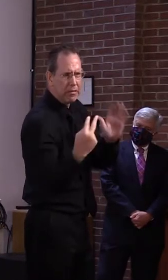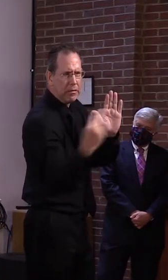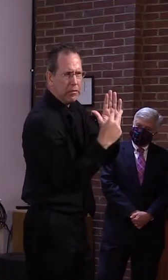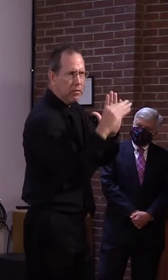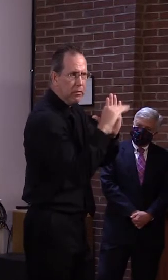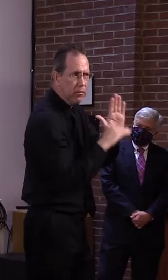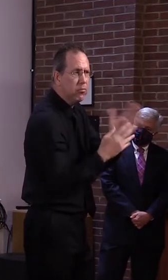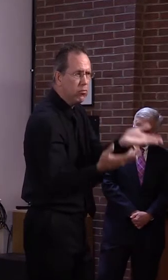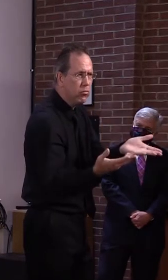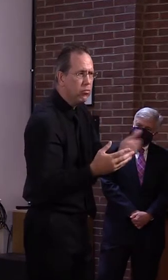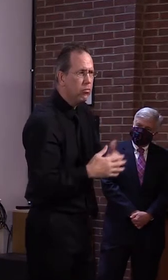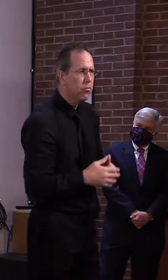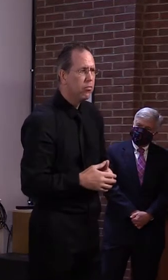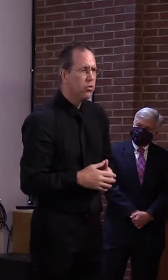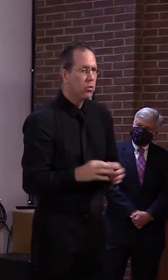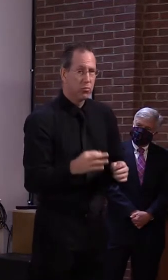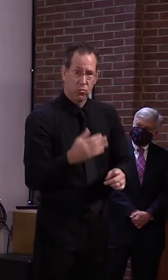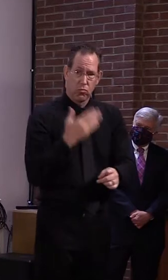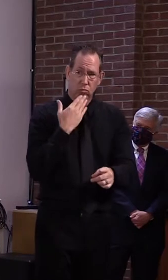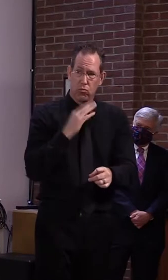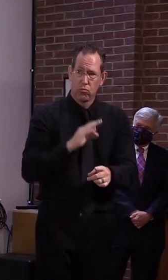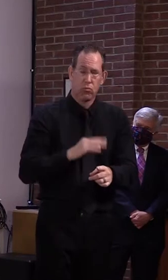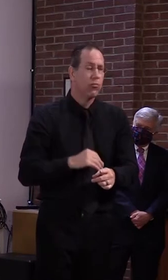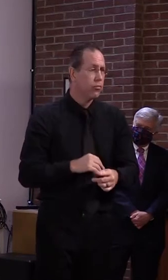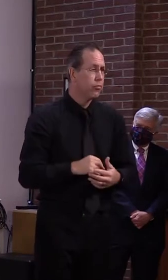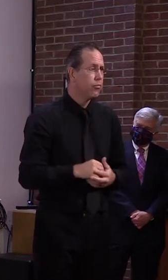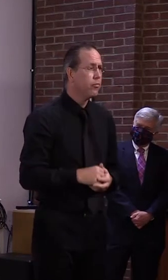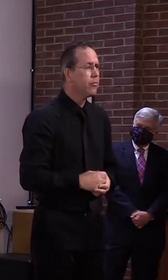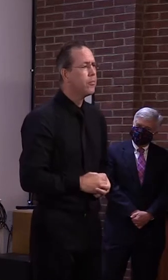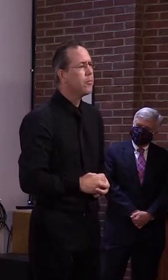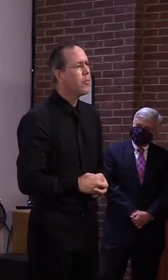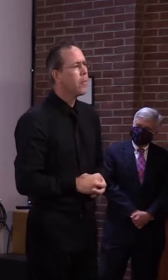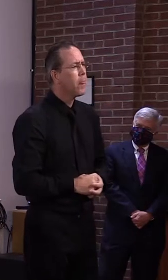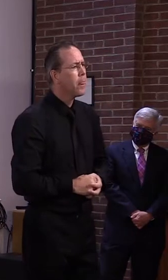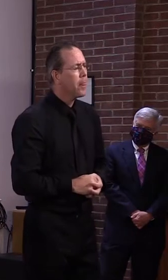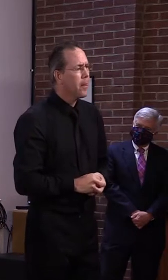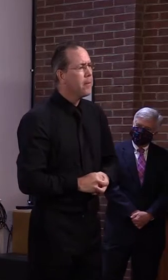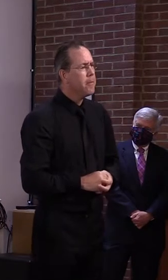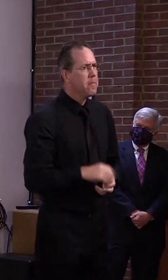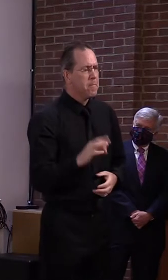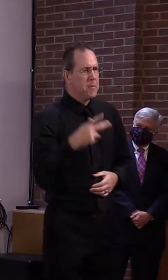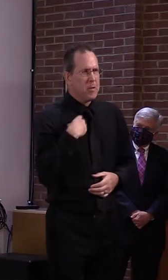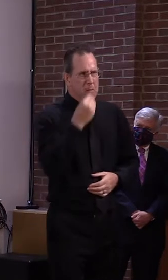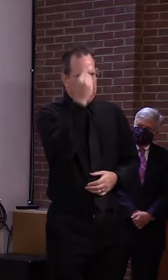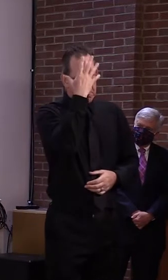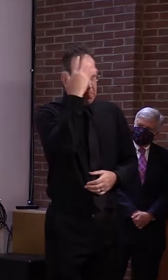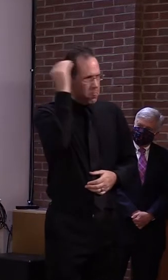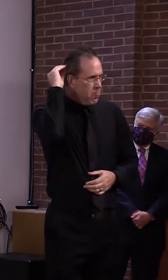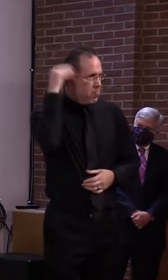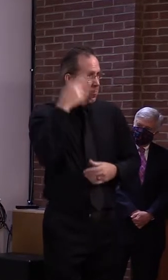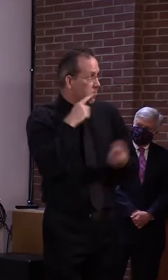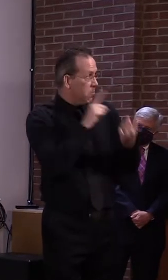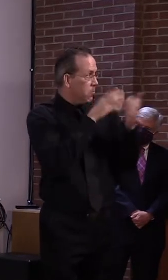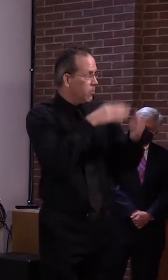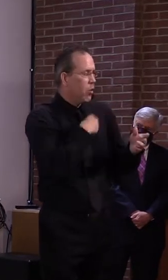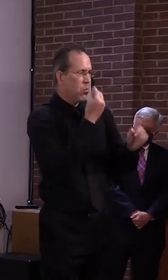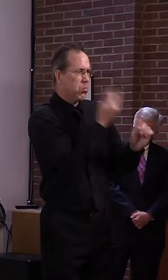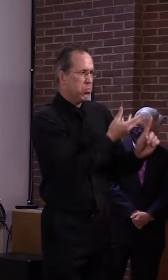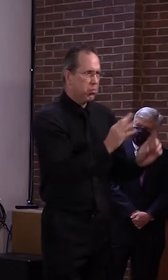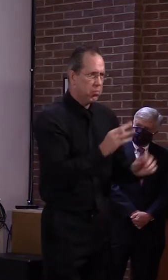Okay, great. I'll bear that in mind. And I've got one for Dr. Levine, if I may.